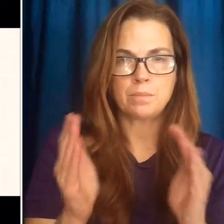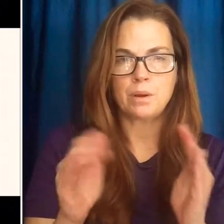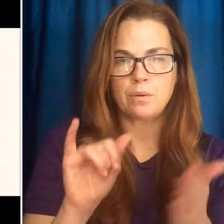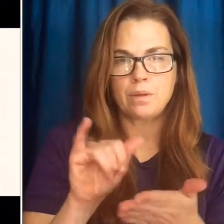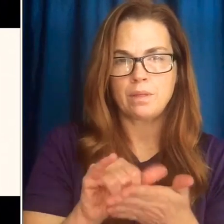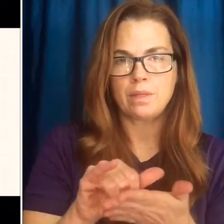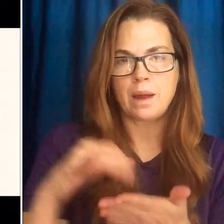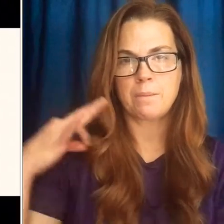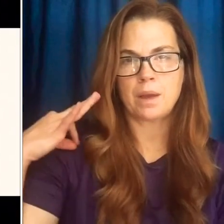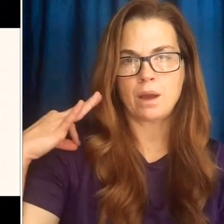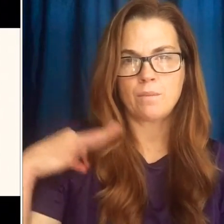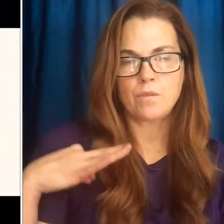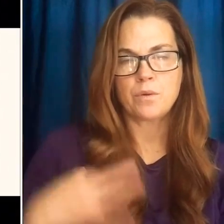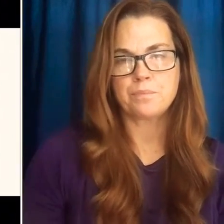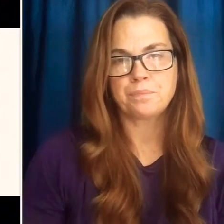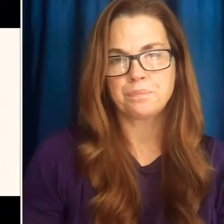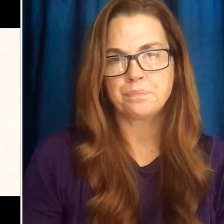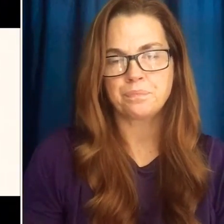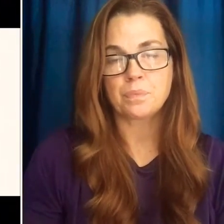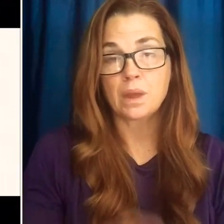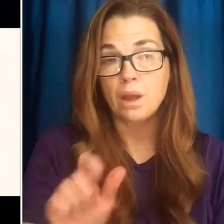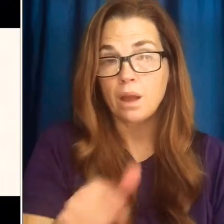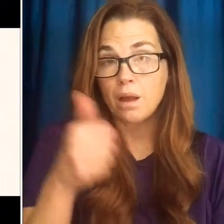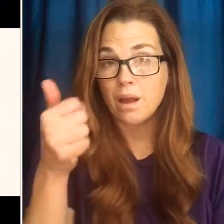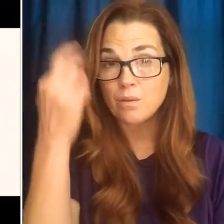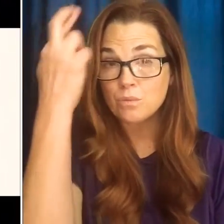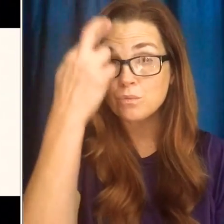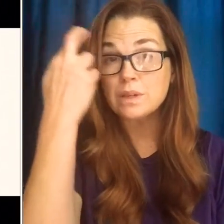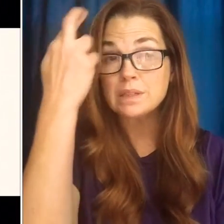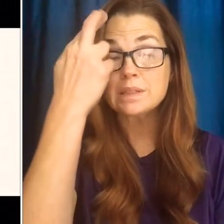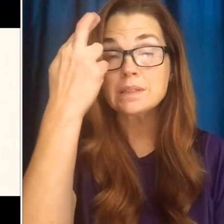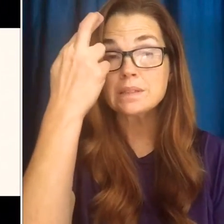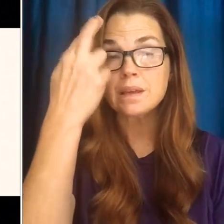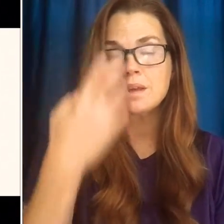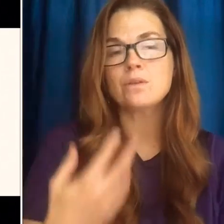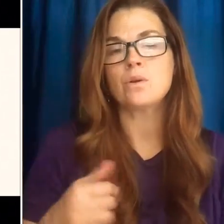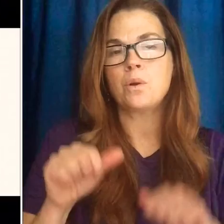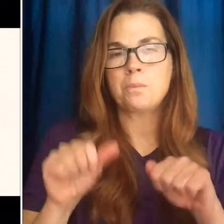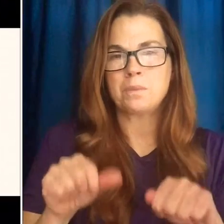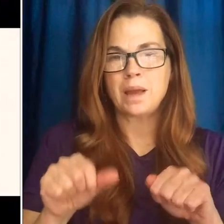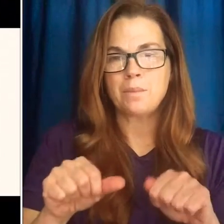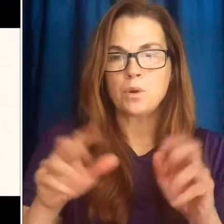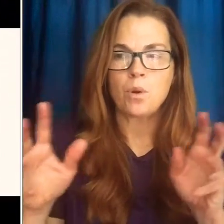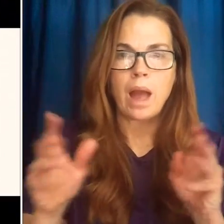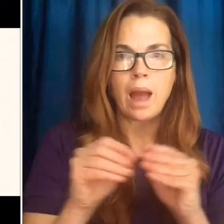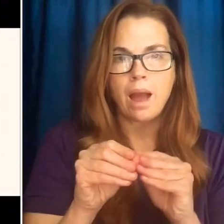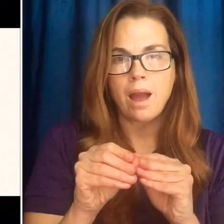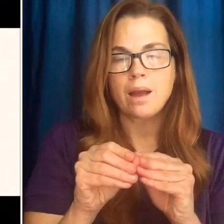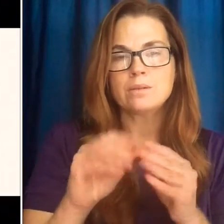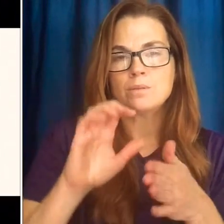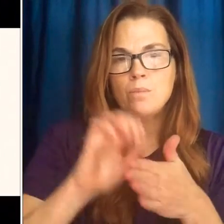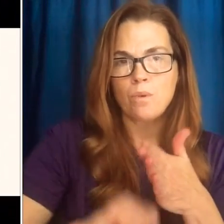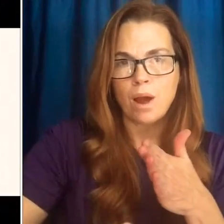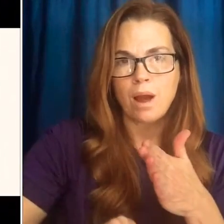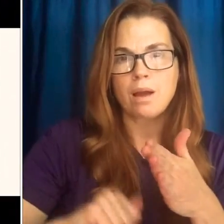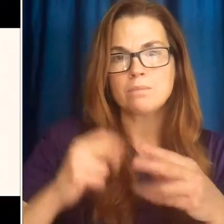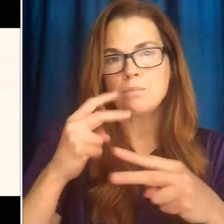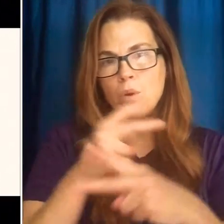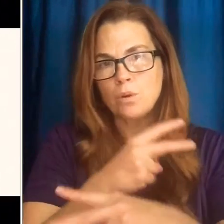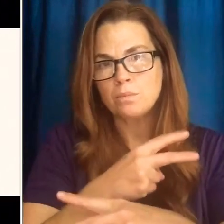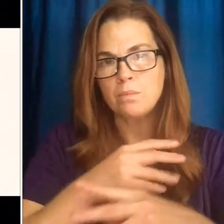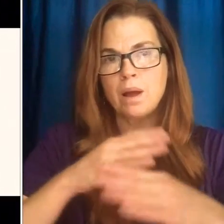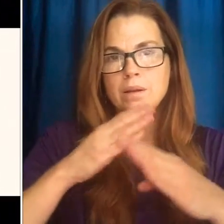operations. If I want to add, subtract, multiply, or divide, if I have